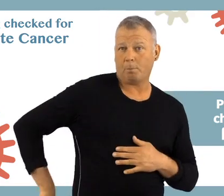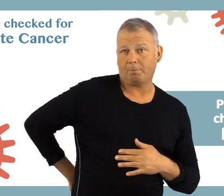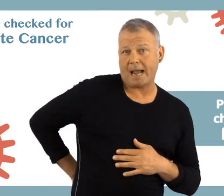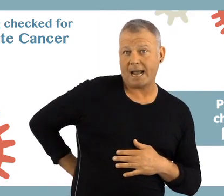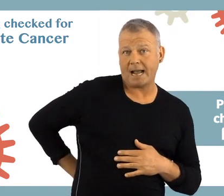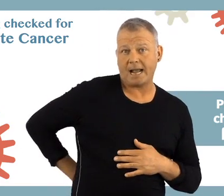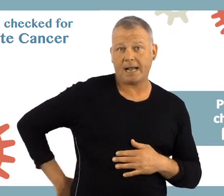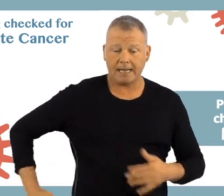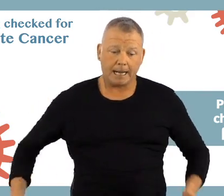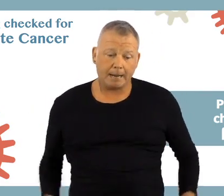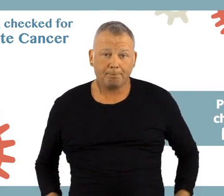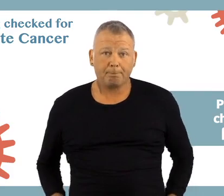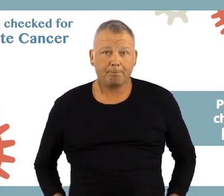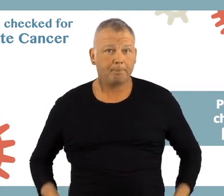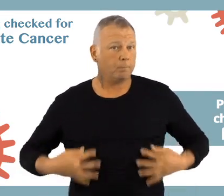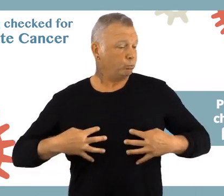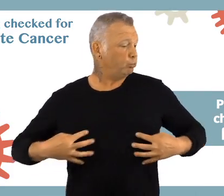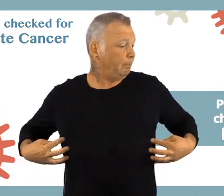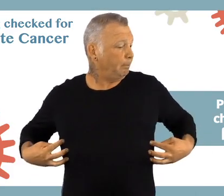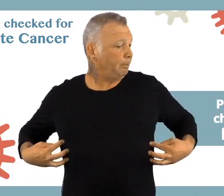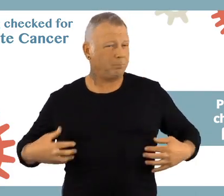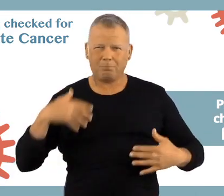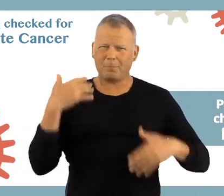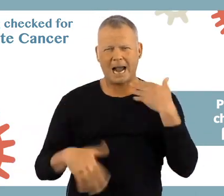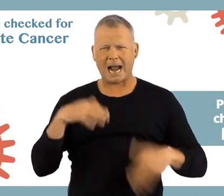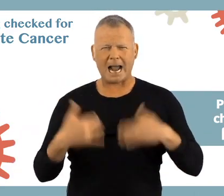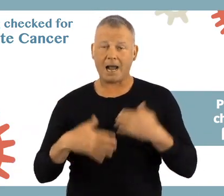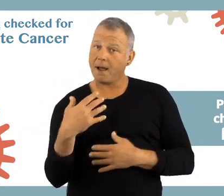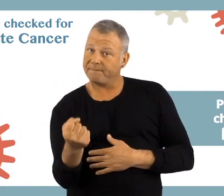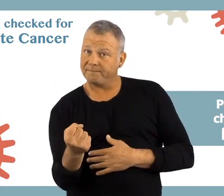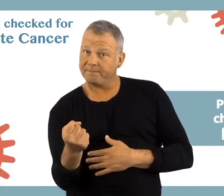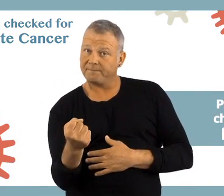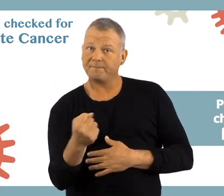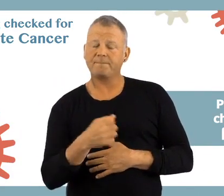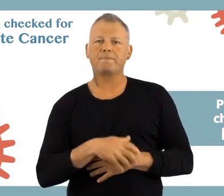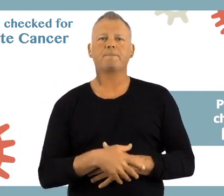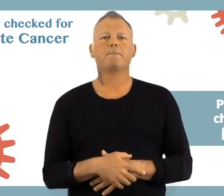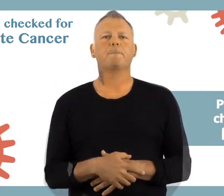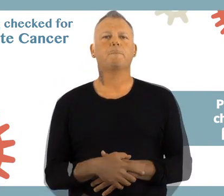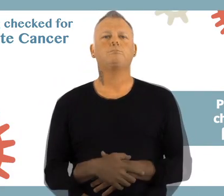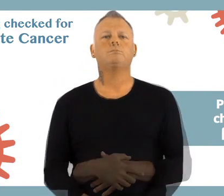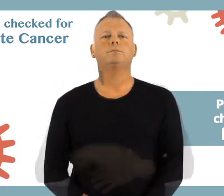Do you ever have blood in your urine? Or pain in your lower back, hips, or